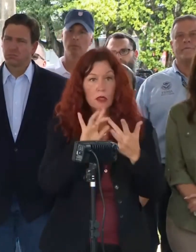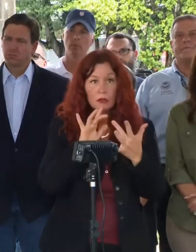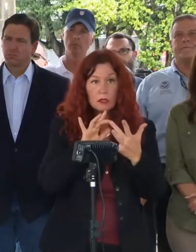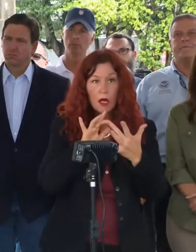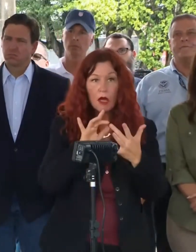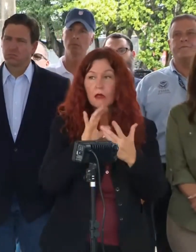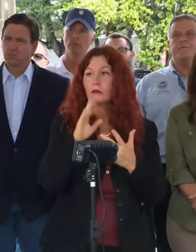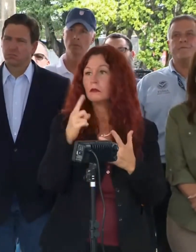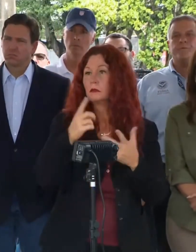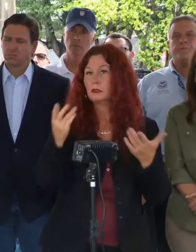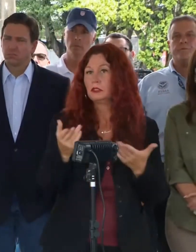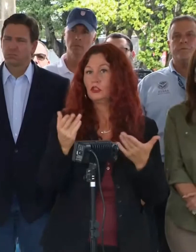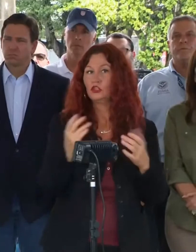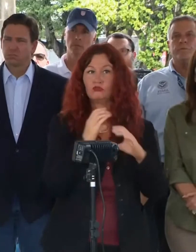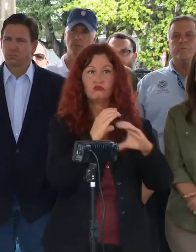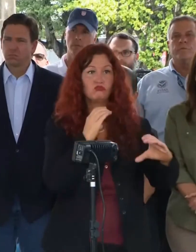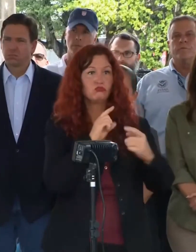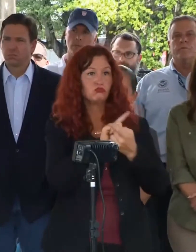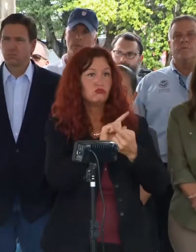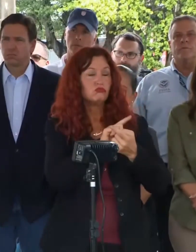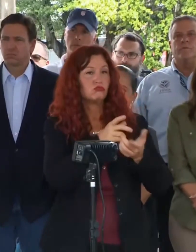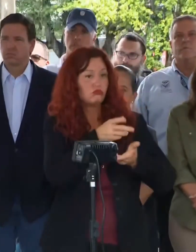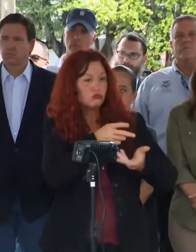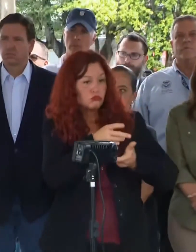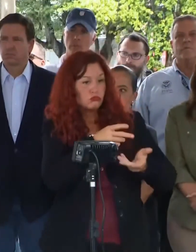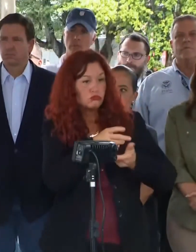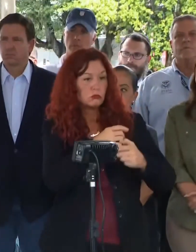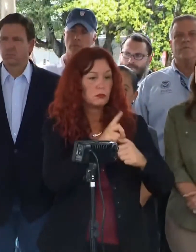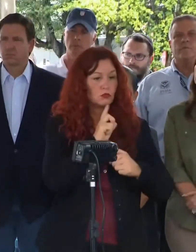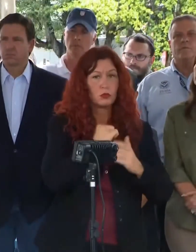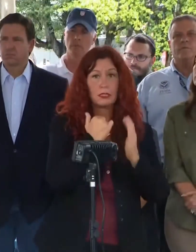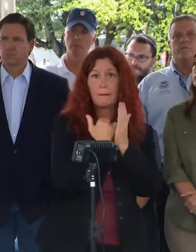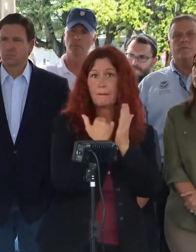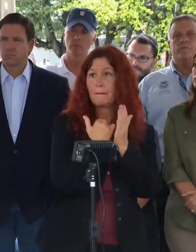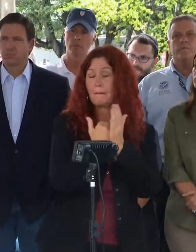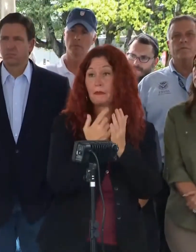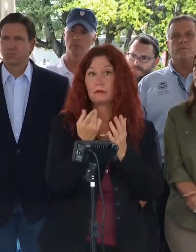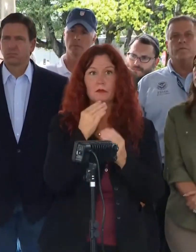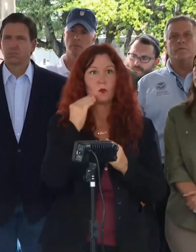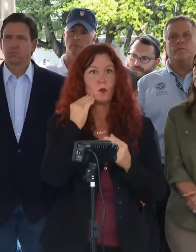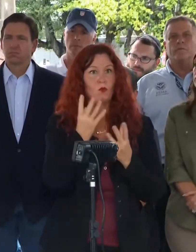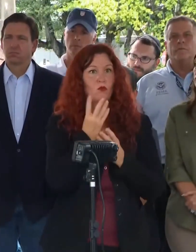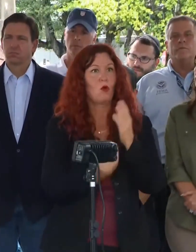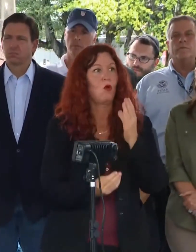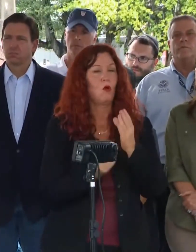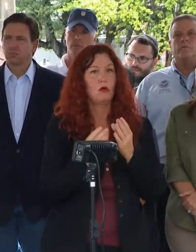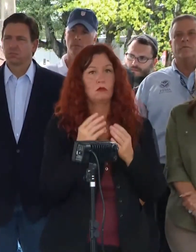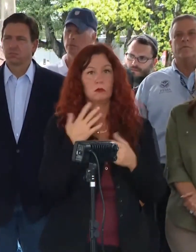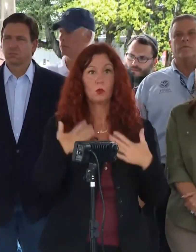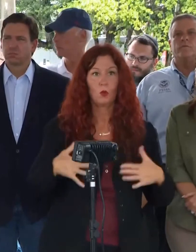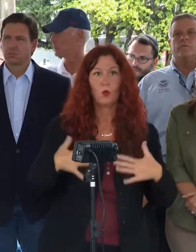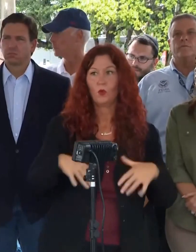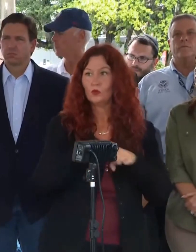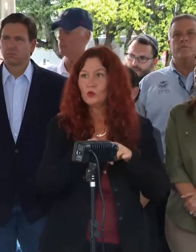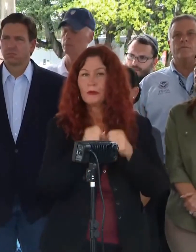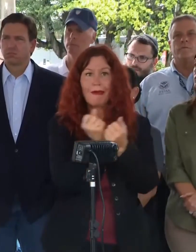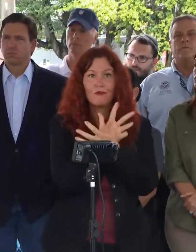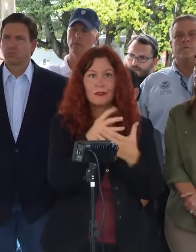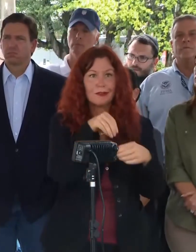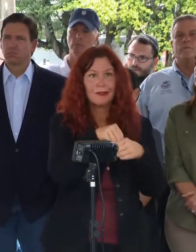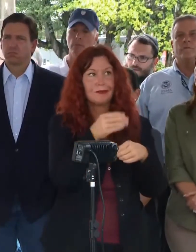us here on the ground so that we can make sure that we can assess and ensure that they have what they need for this immediate phase of their